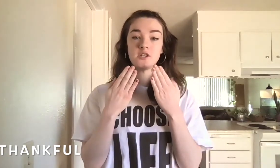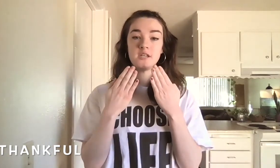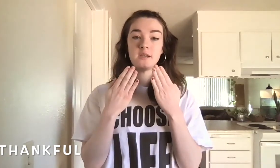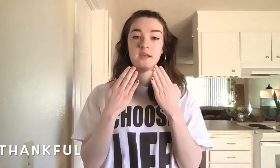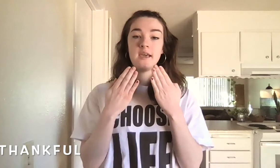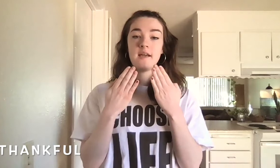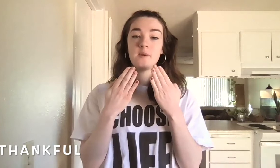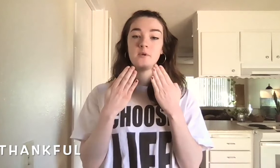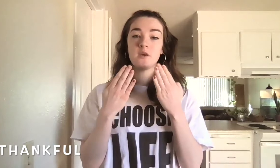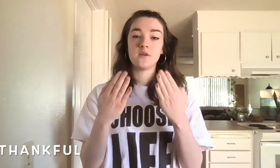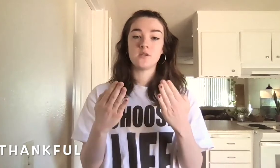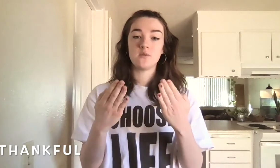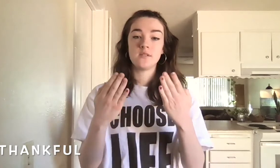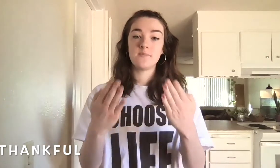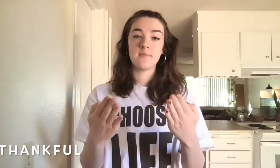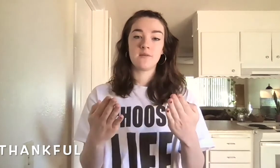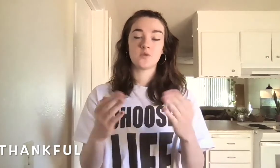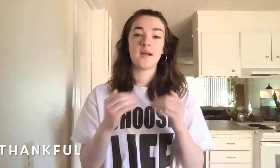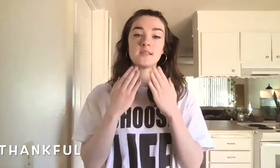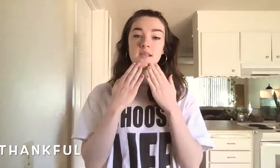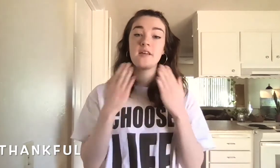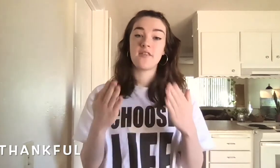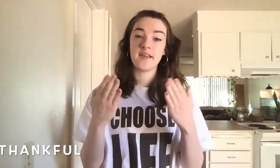chin, and then we're going to dip them out twice. Thankful.